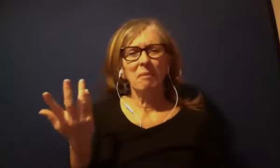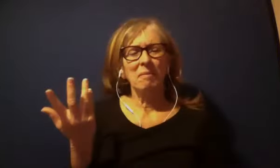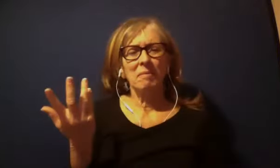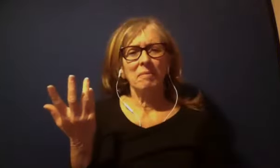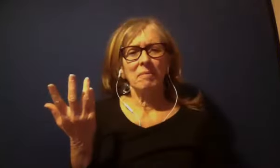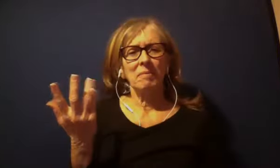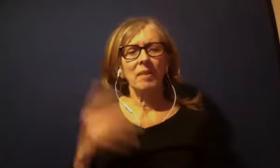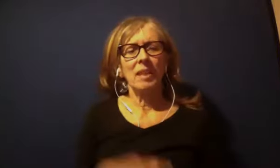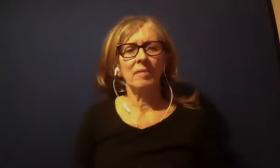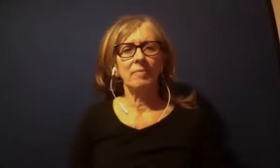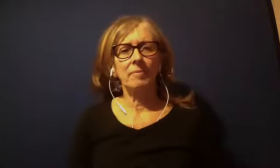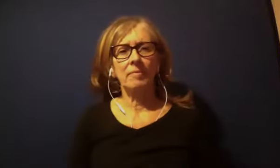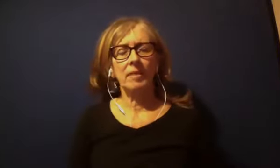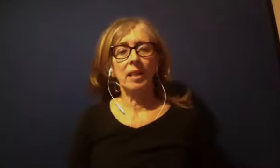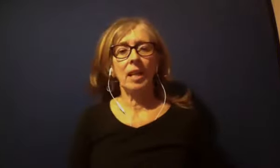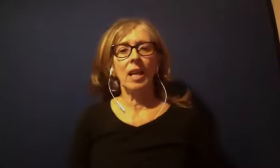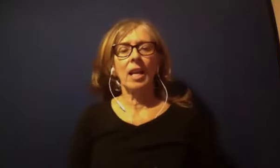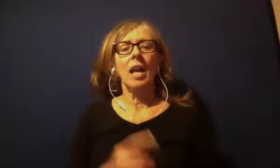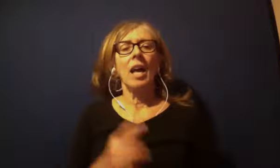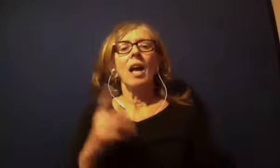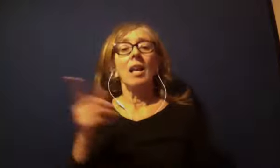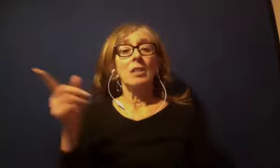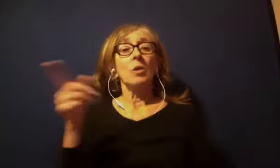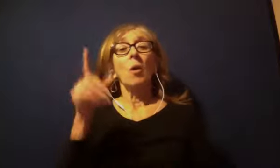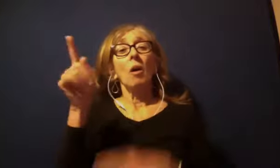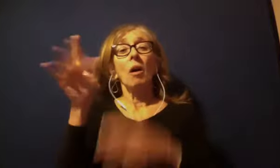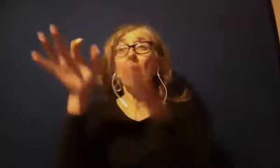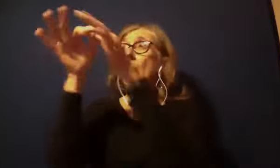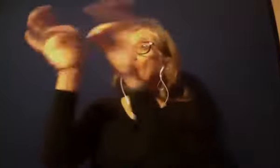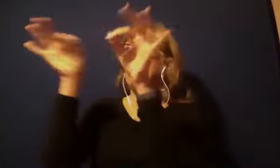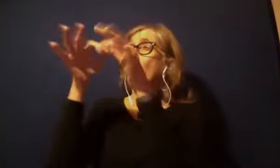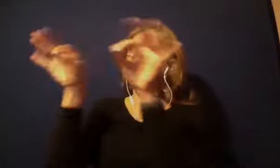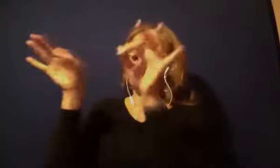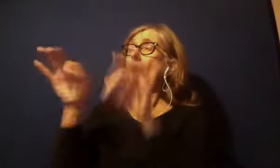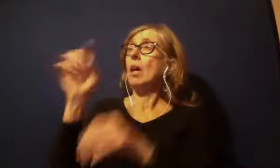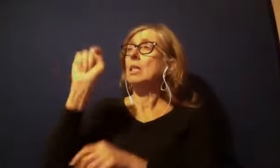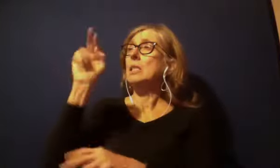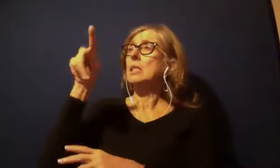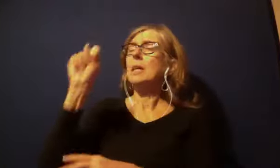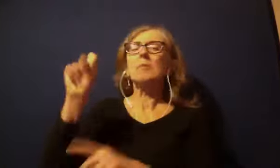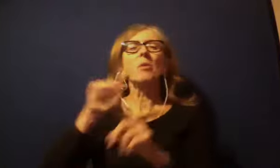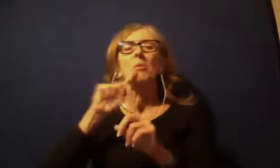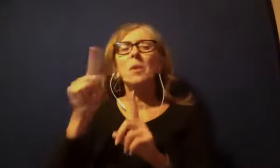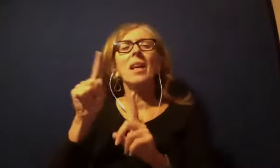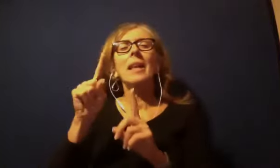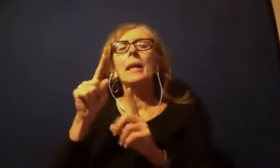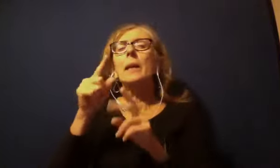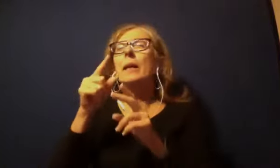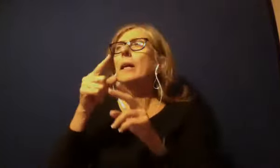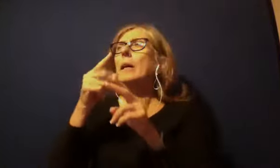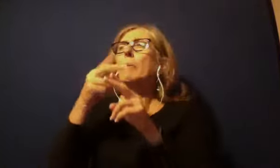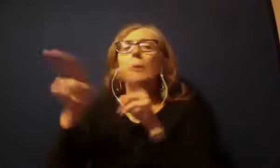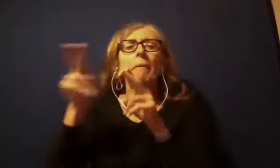is that's just an abbreviated form of what this whole program's about. It's very abbreviated, the steps, and there's a